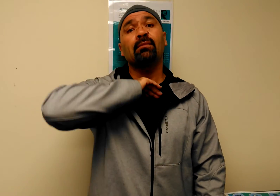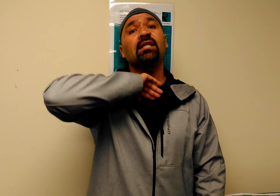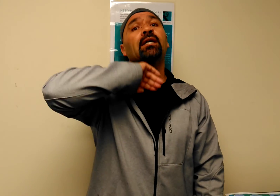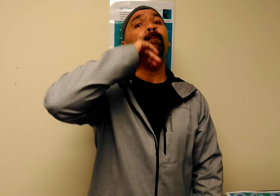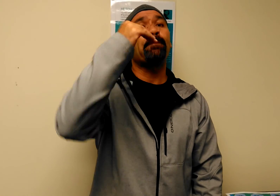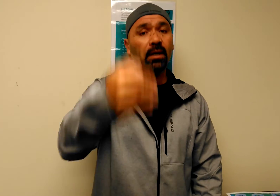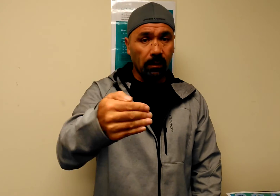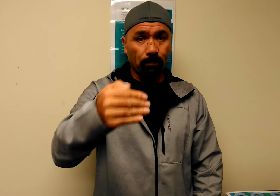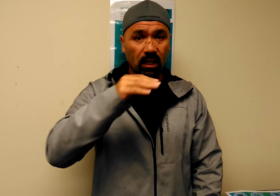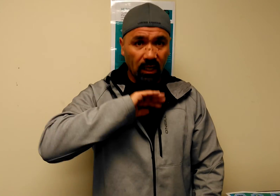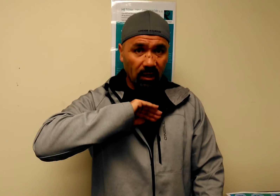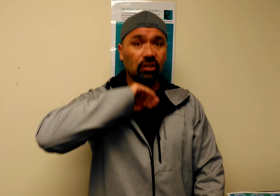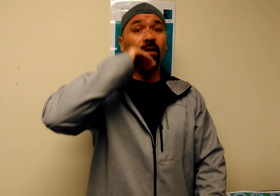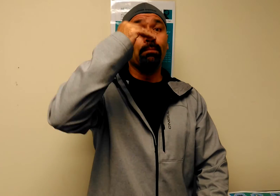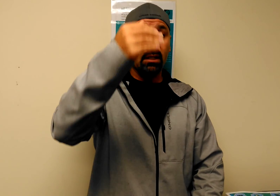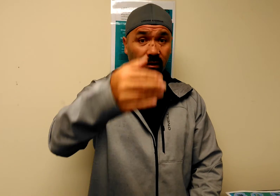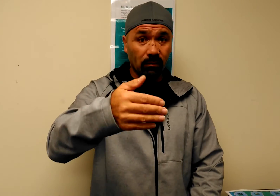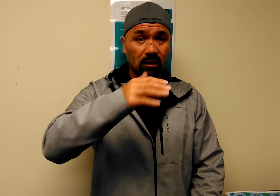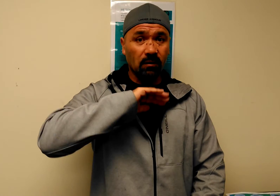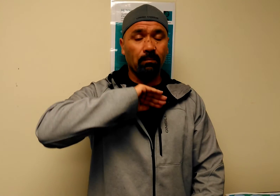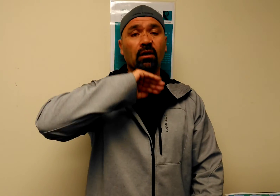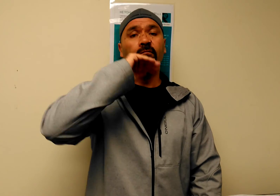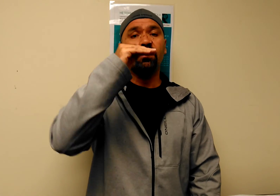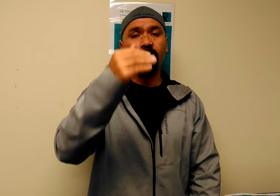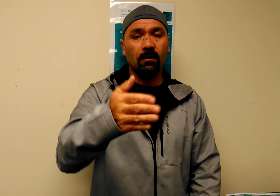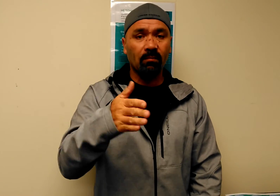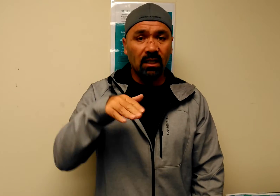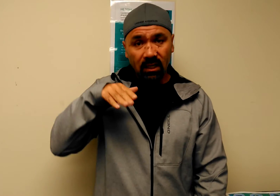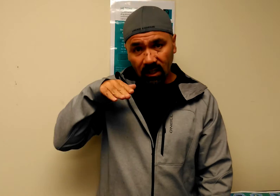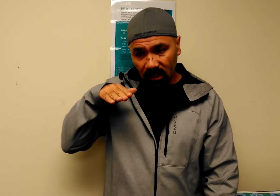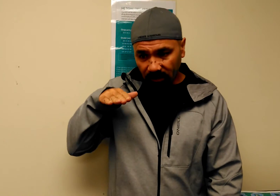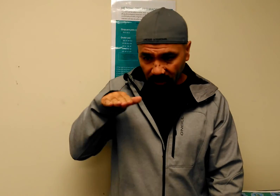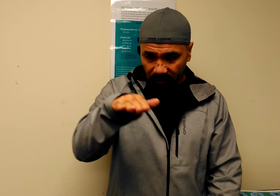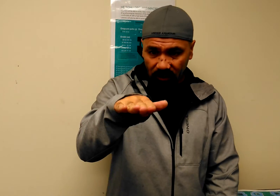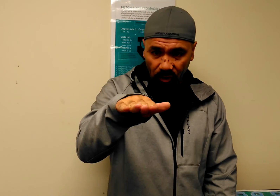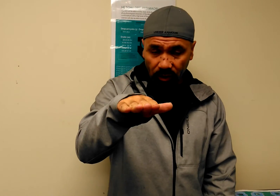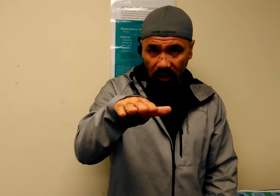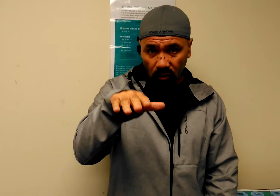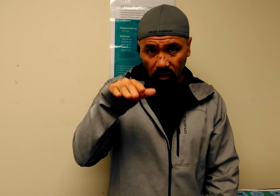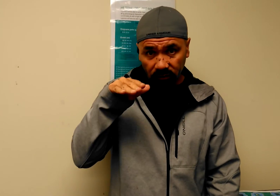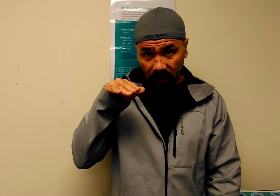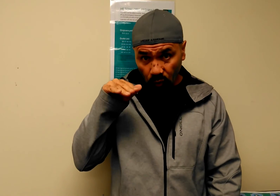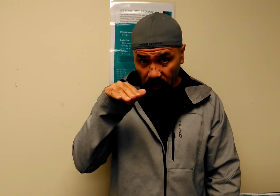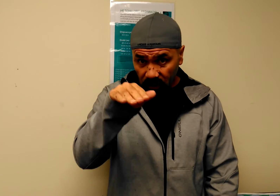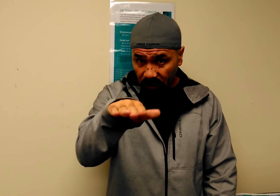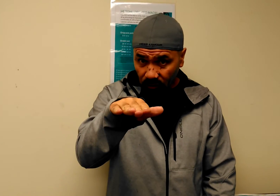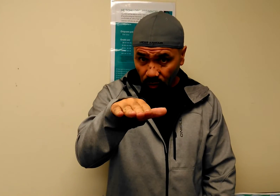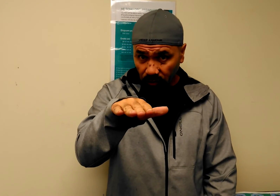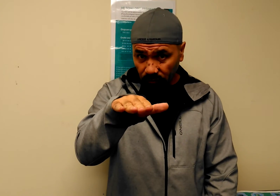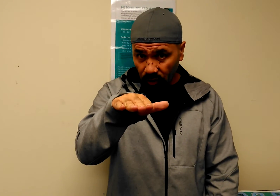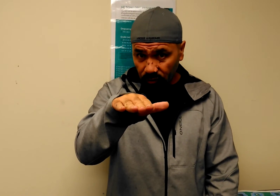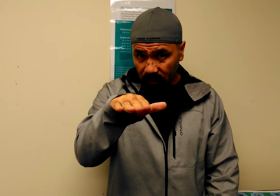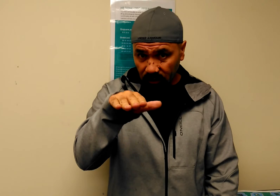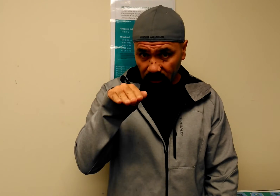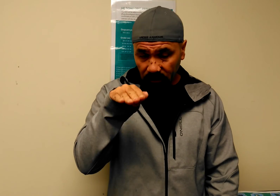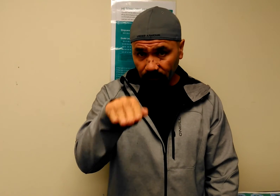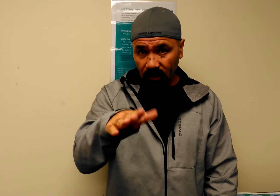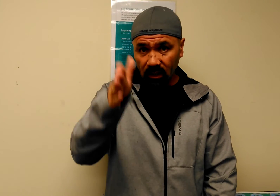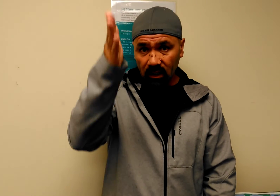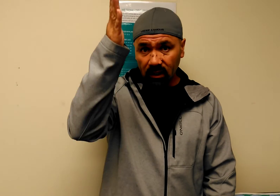Hekamana p, peke, like jumping something, jumping over something. R, going along the rori, or the road, r.